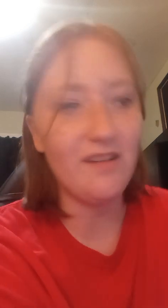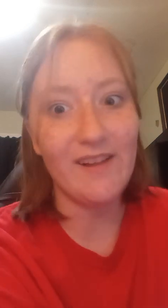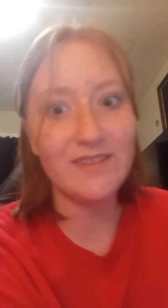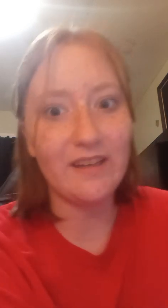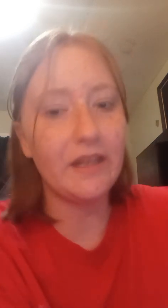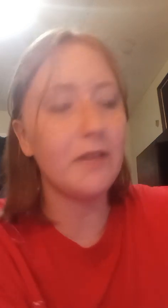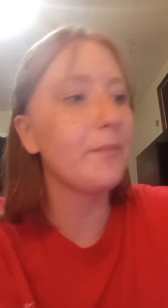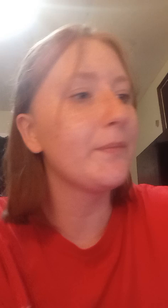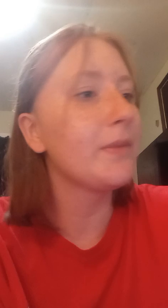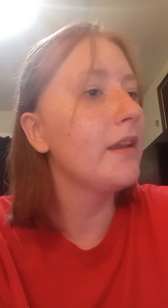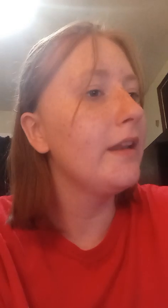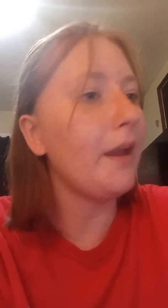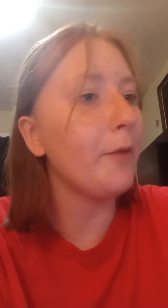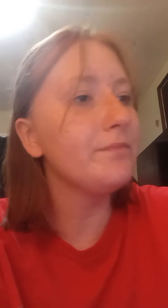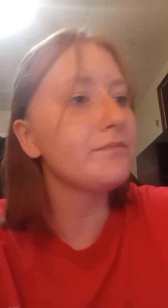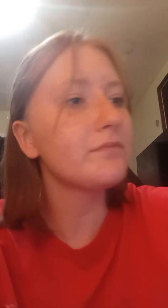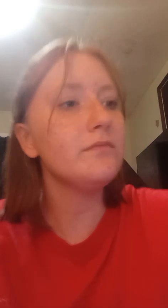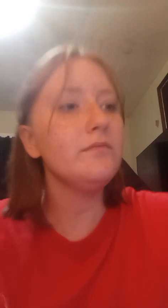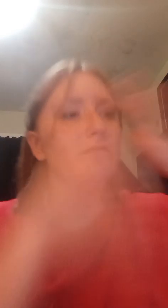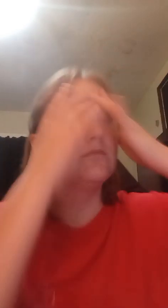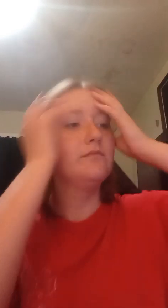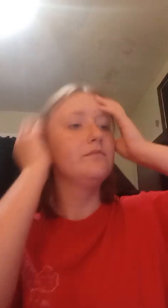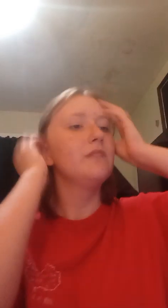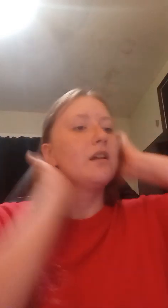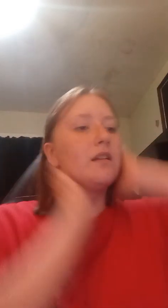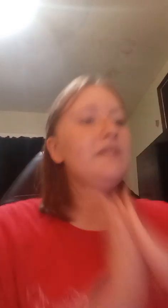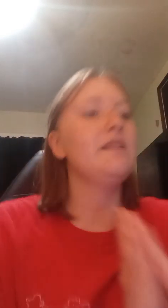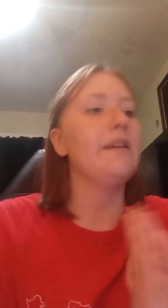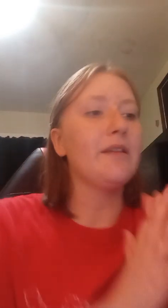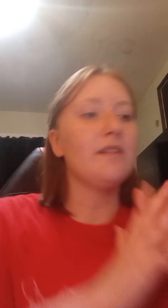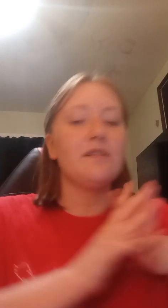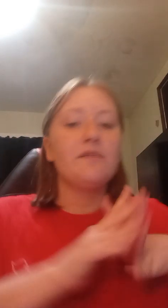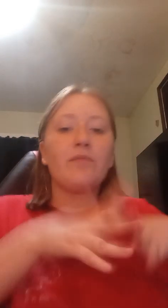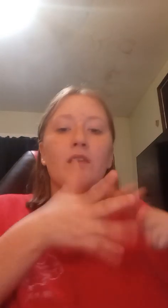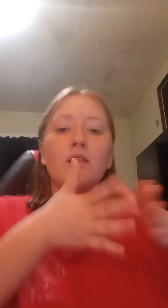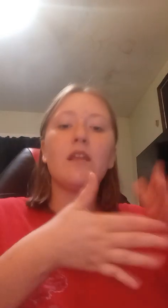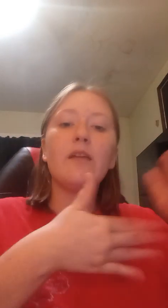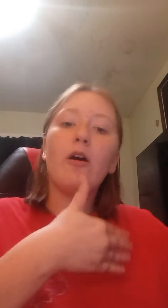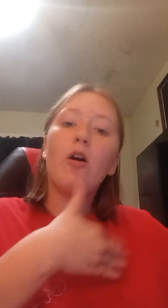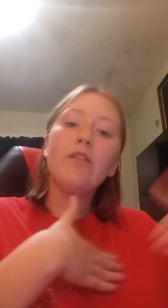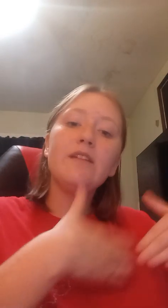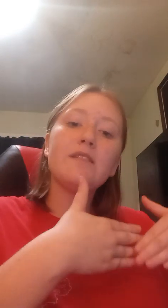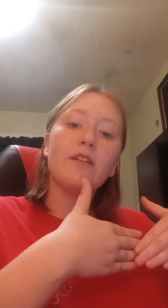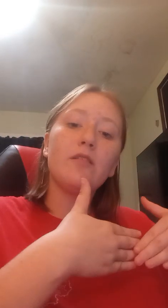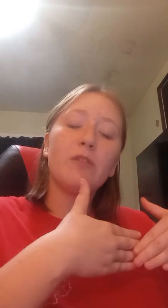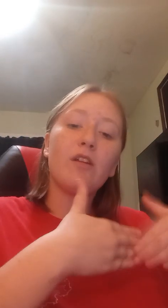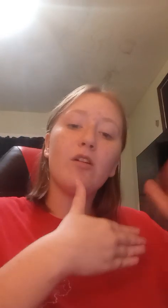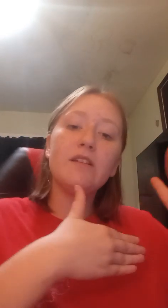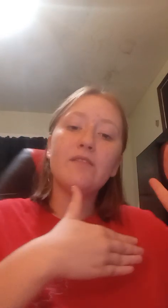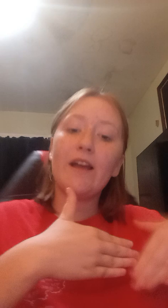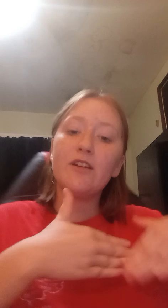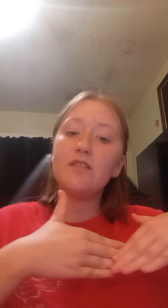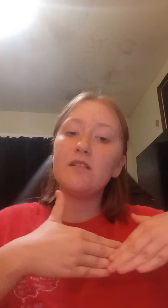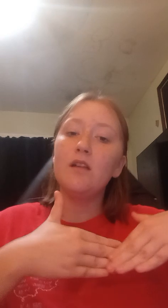sadly. Now, let's think about this. Thinking about with all these factors,